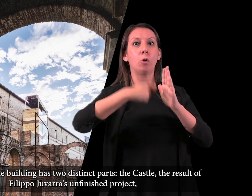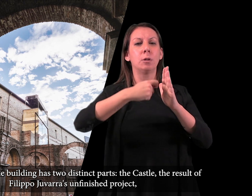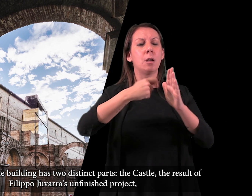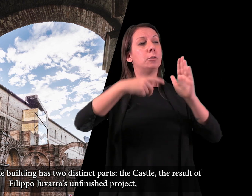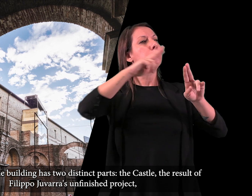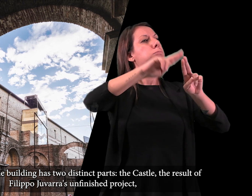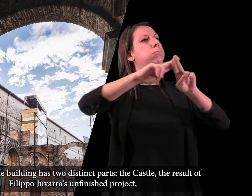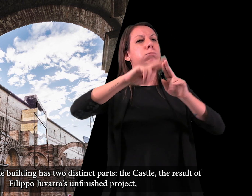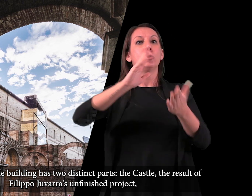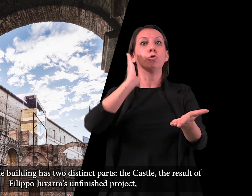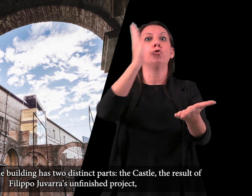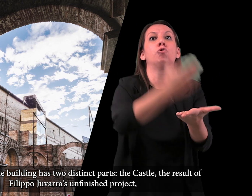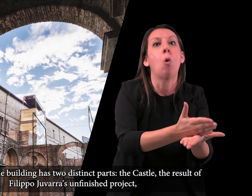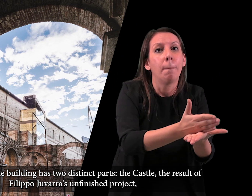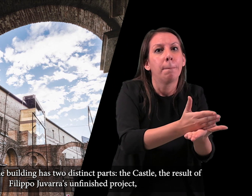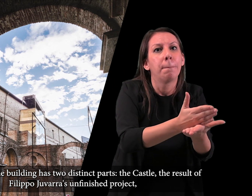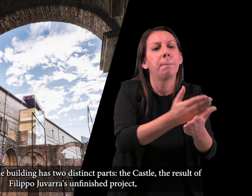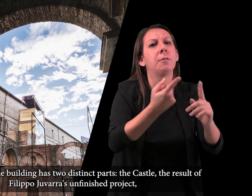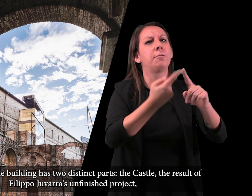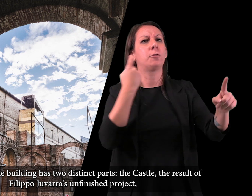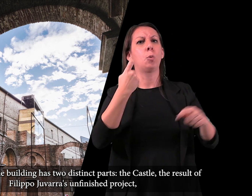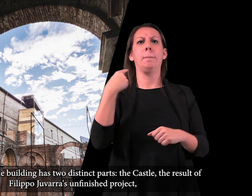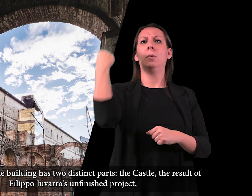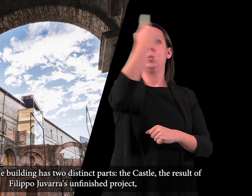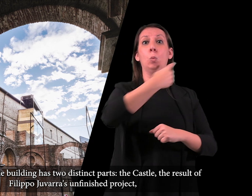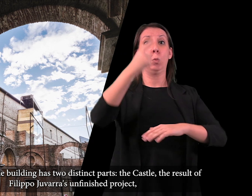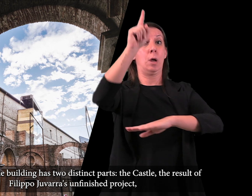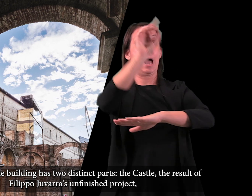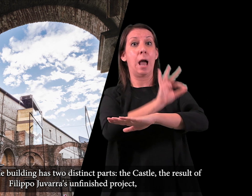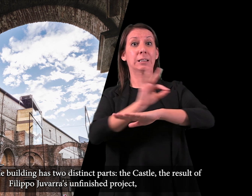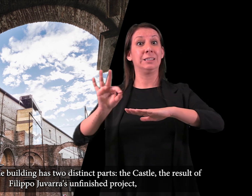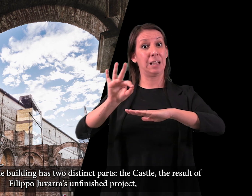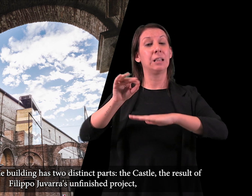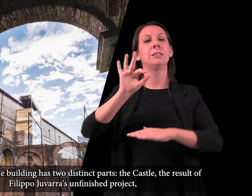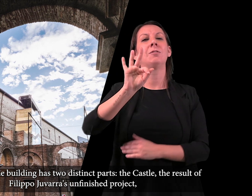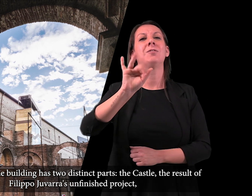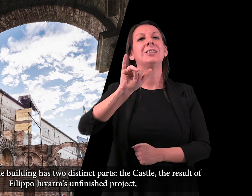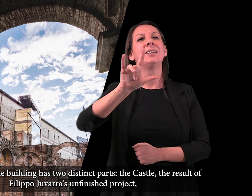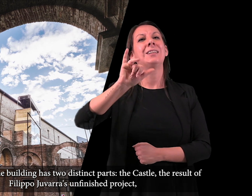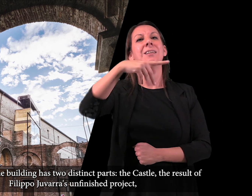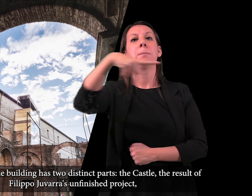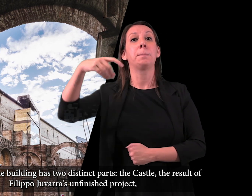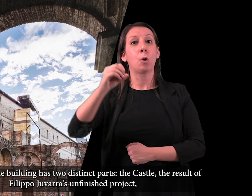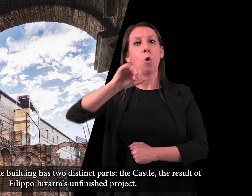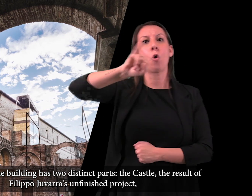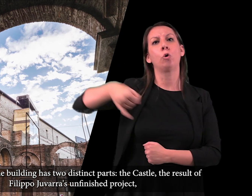The castle, the result of Filippo Juvarra's unfinished project,